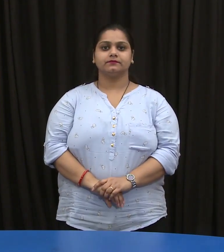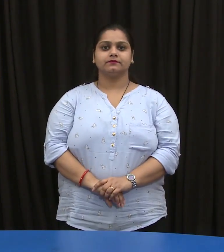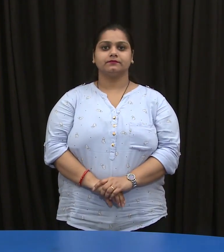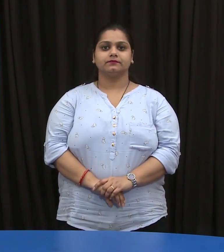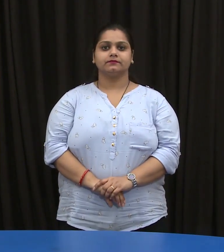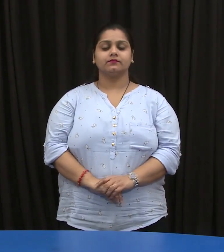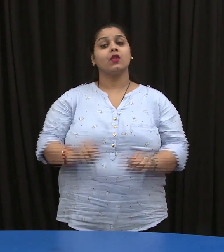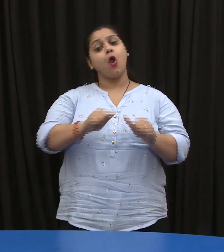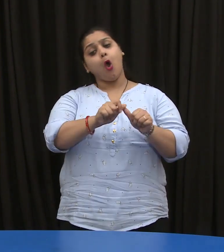All programs.